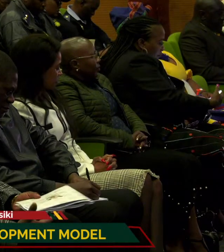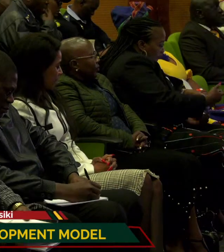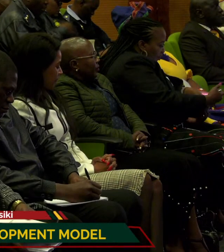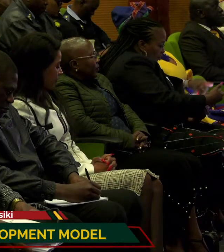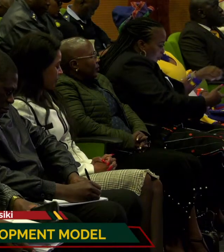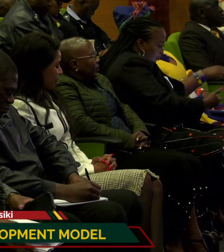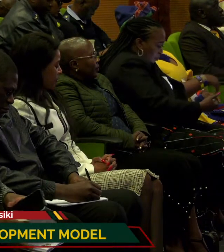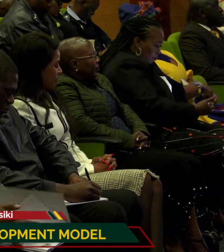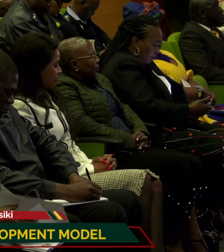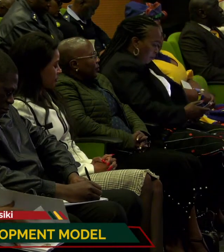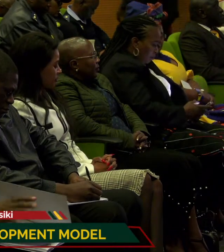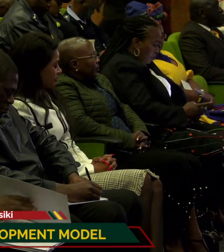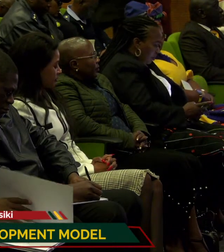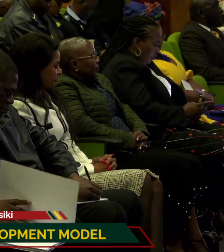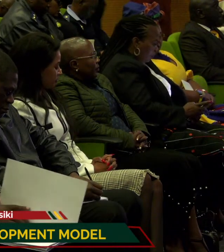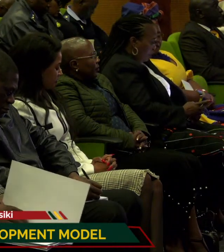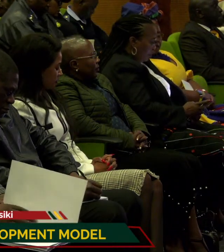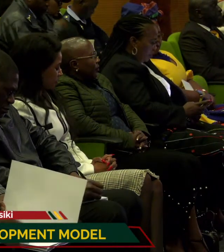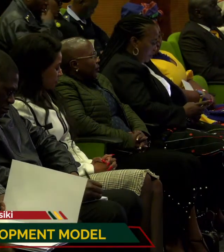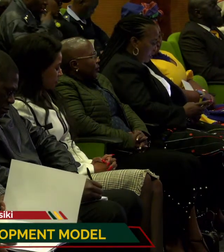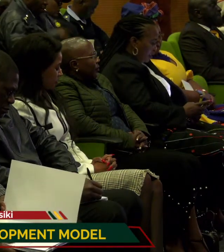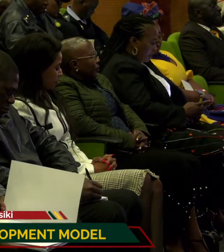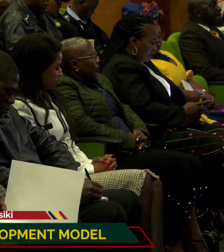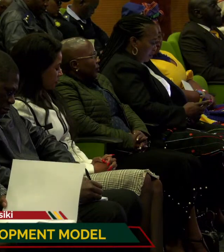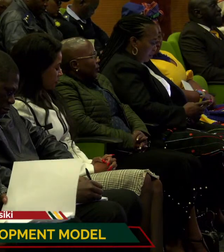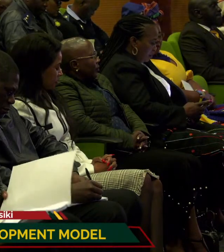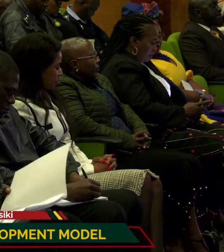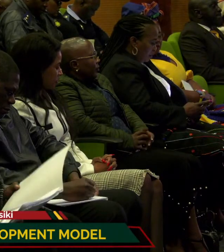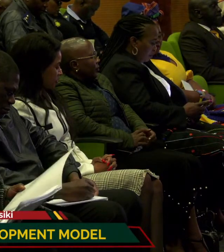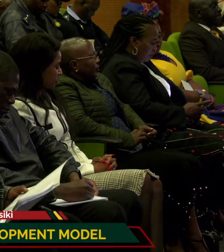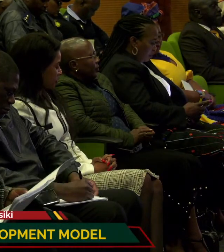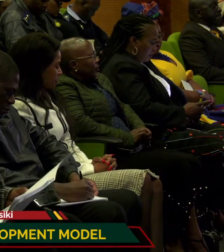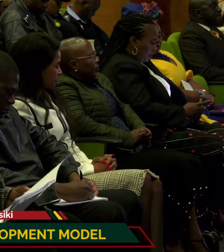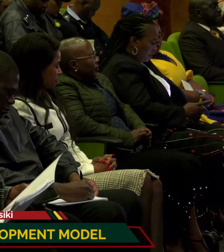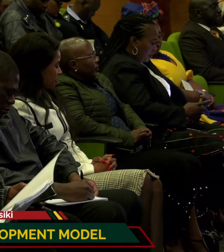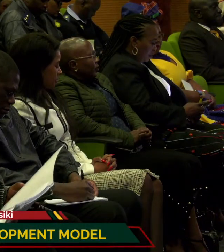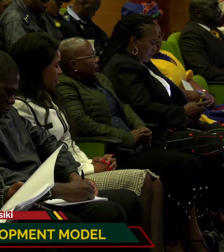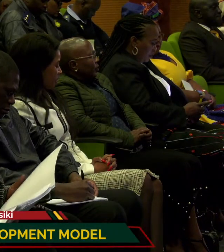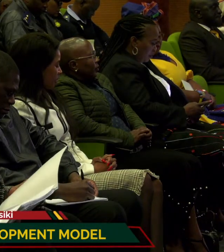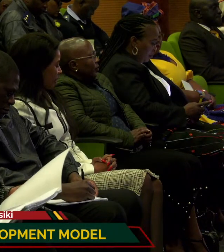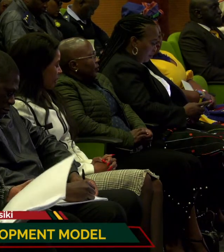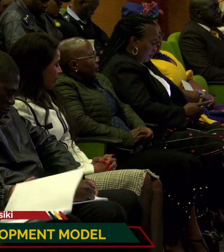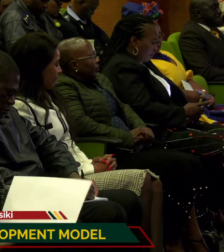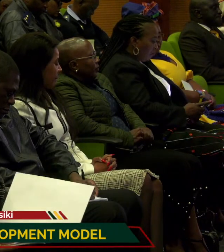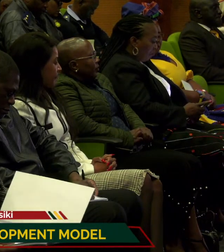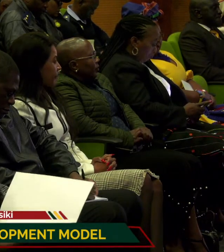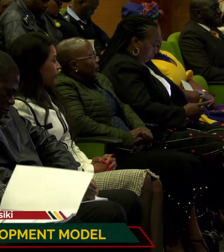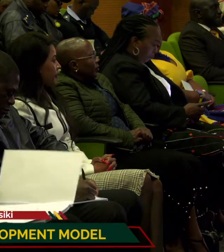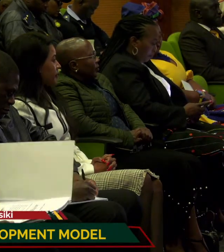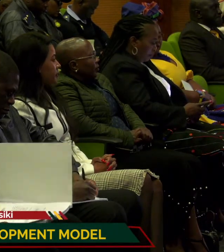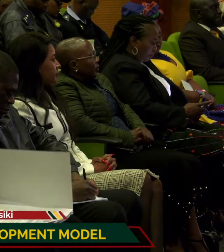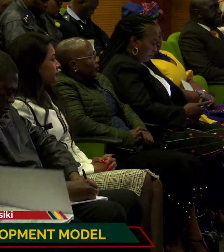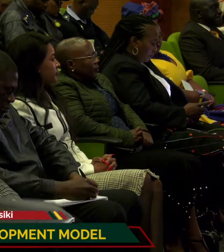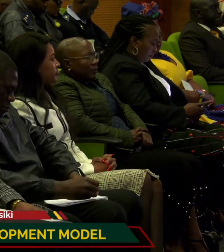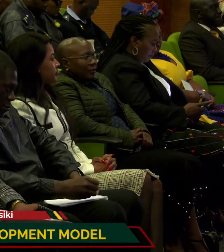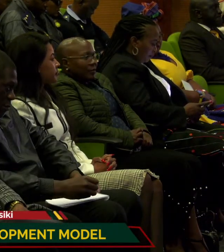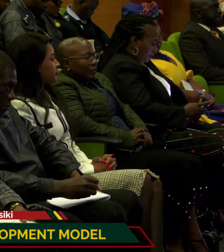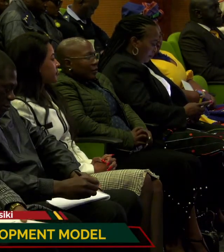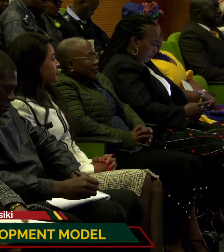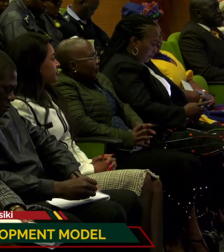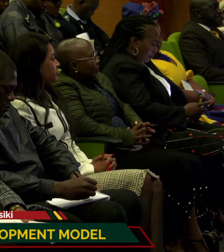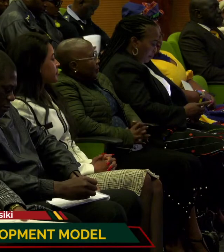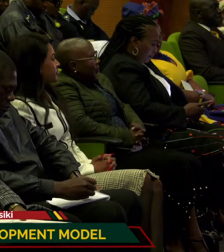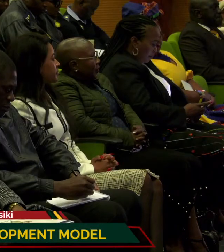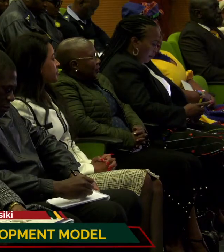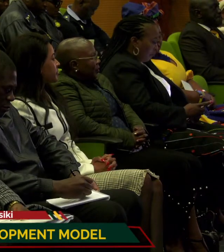particularly the business forum, the local business forum. I've greeted my leadership already.